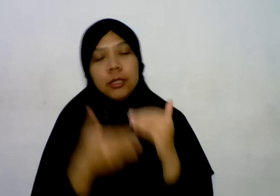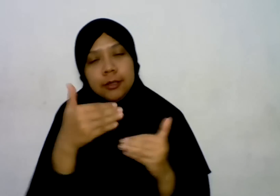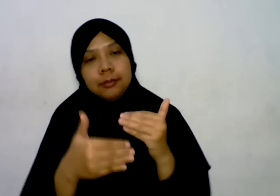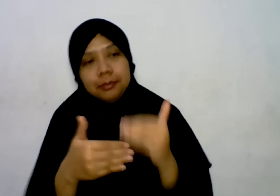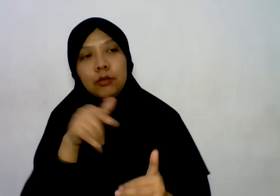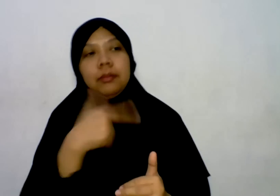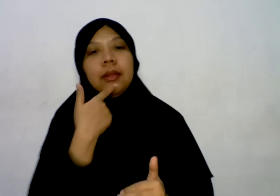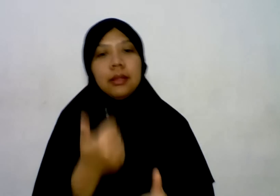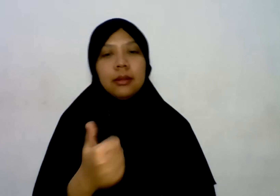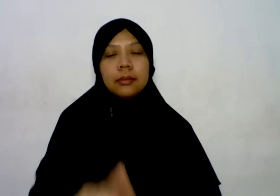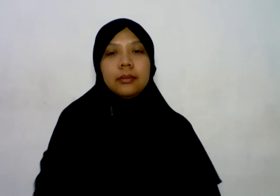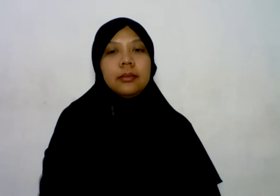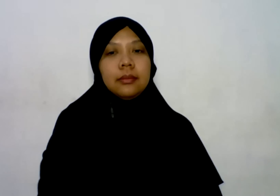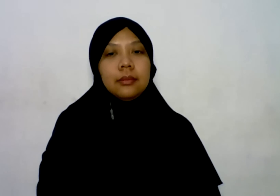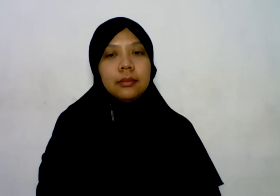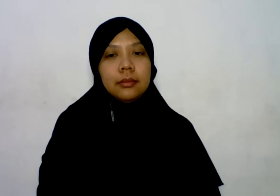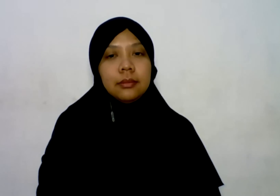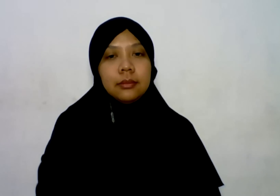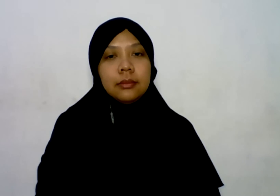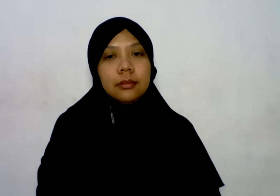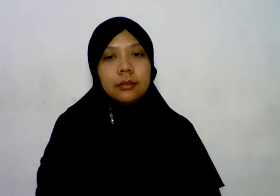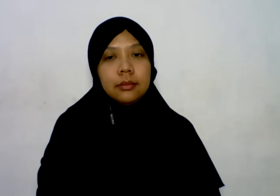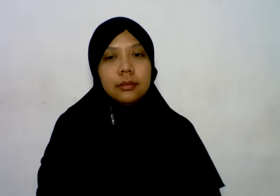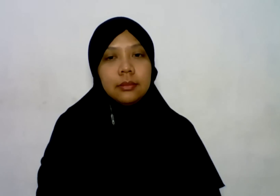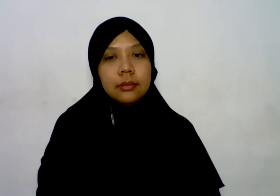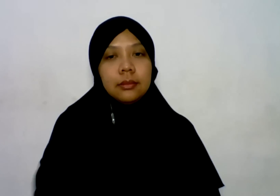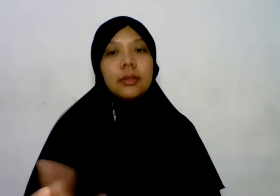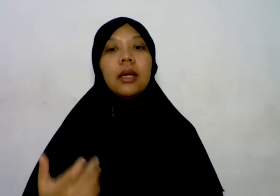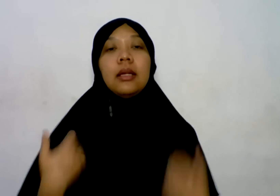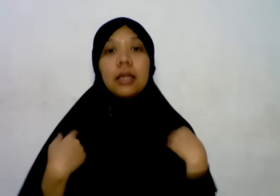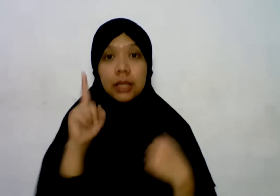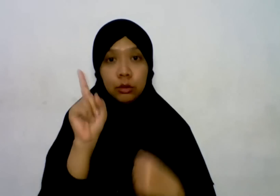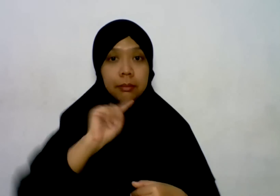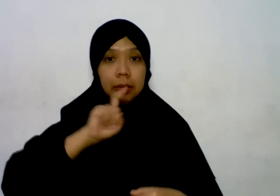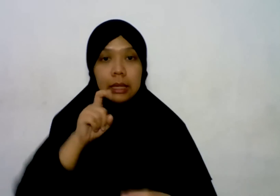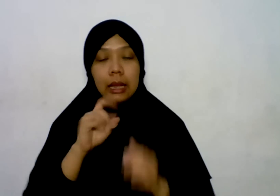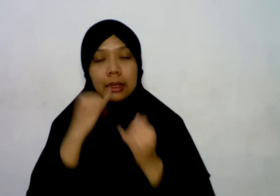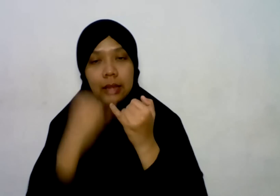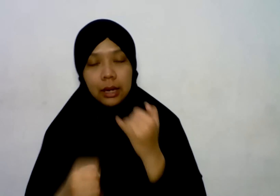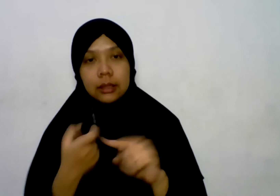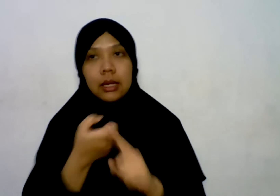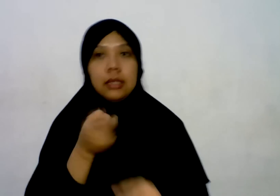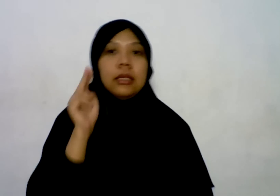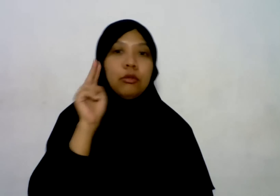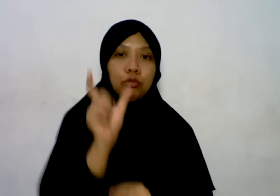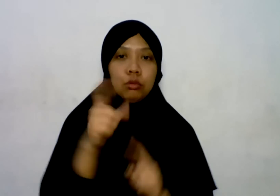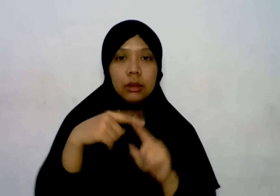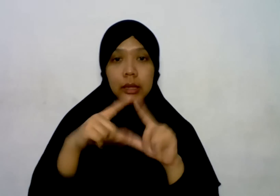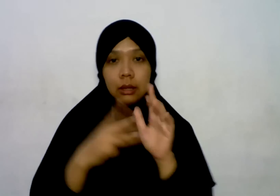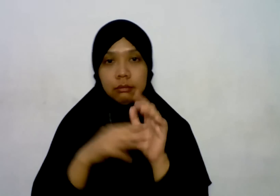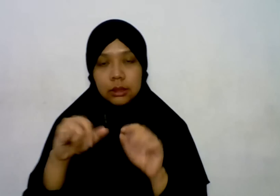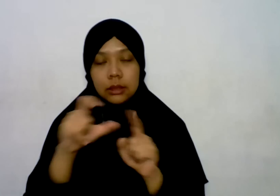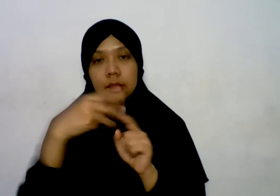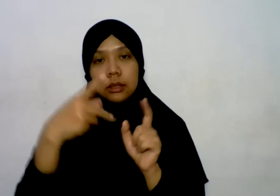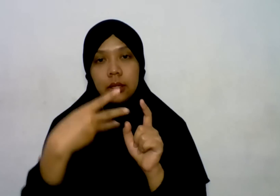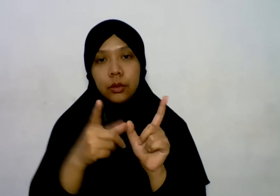Okay. There are one question again, Ibu, from Utami Dewi. How about the government